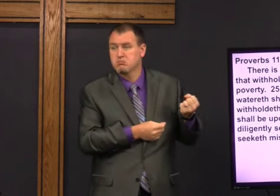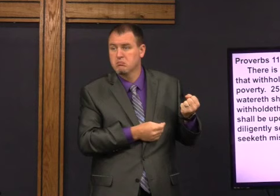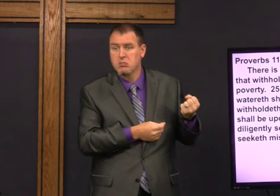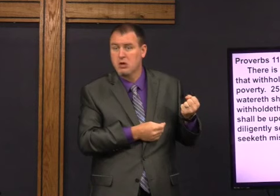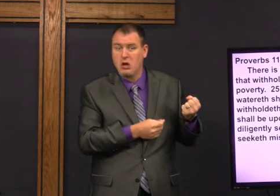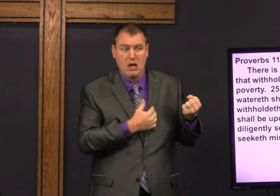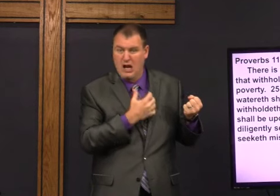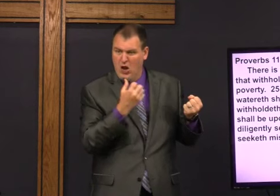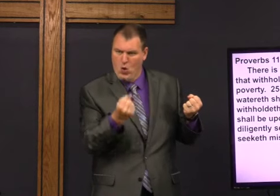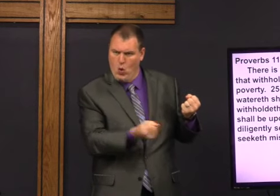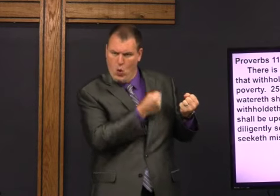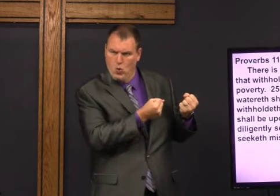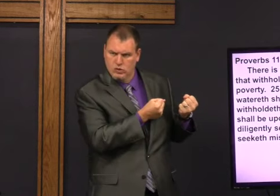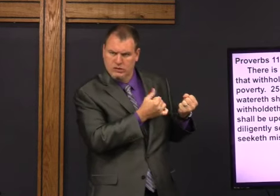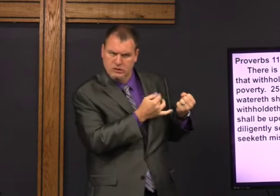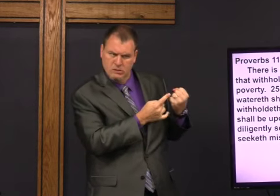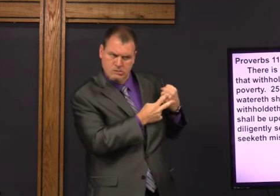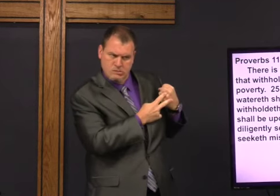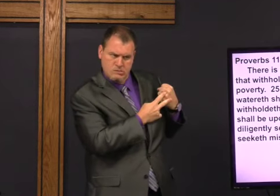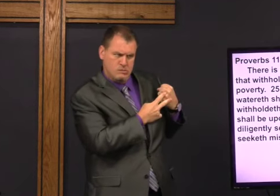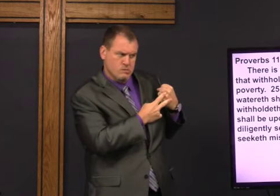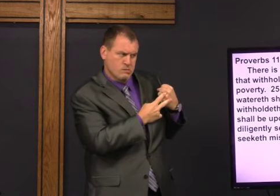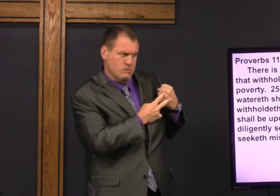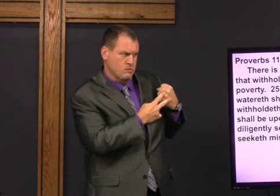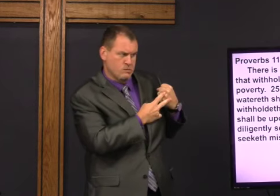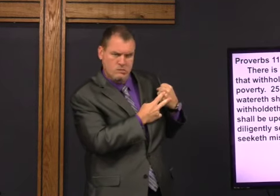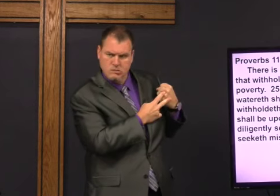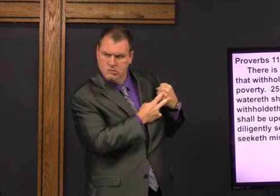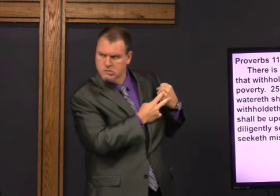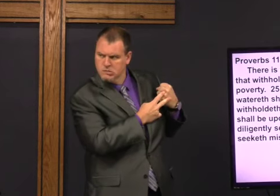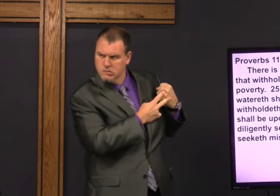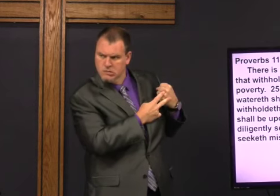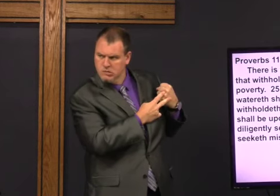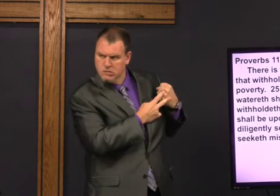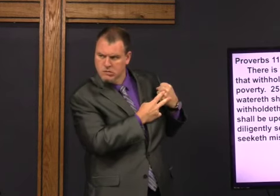have a good amount of money, and I'm holding on to it,